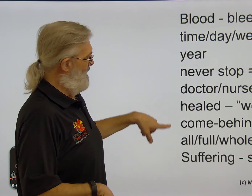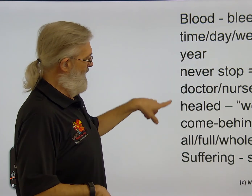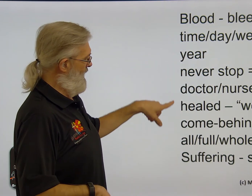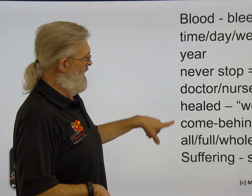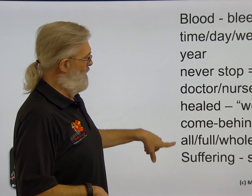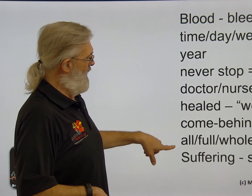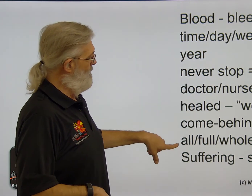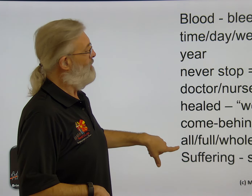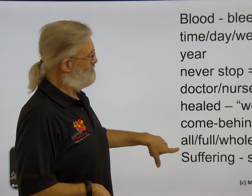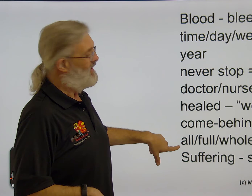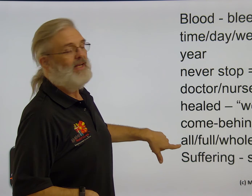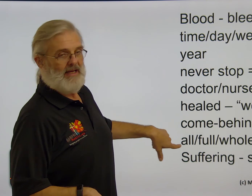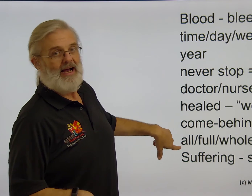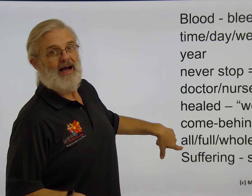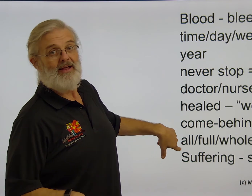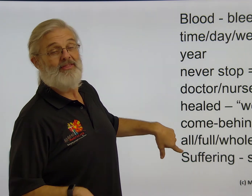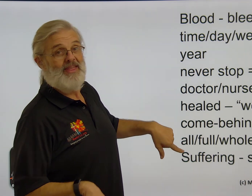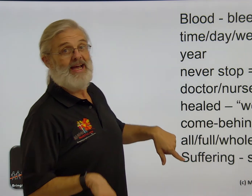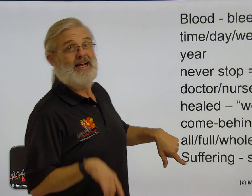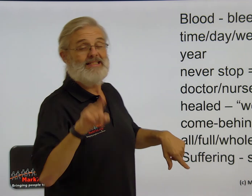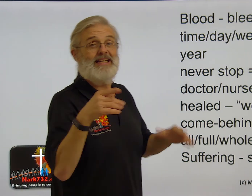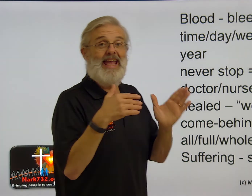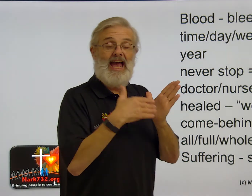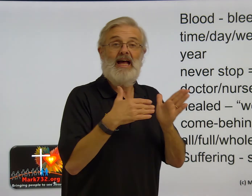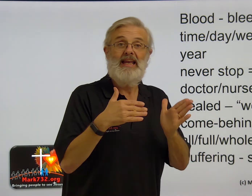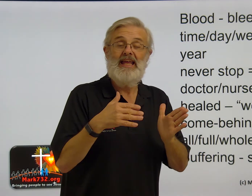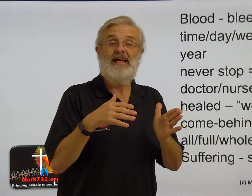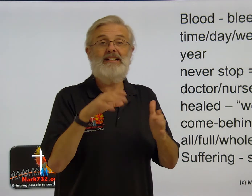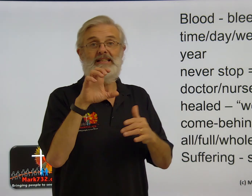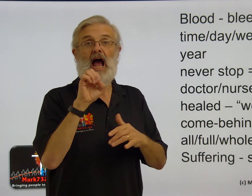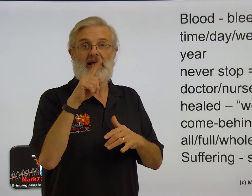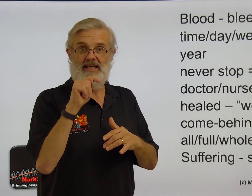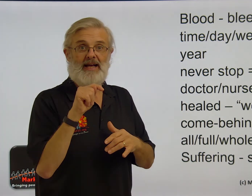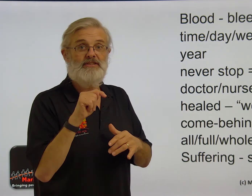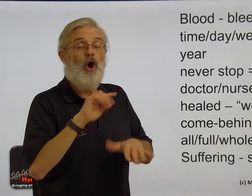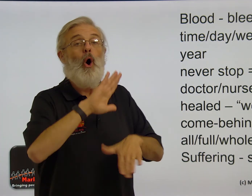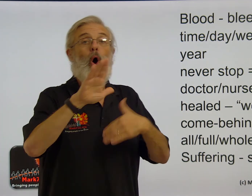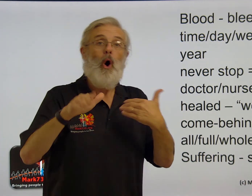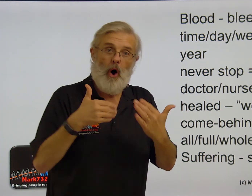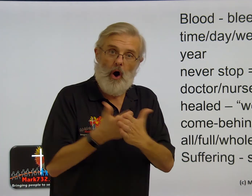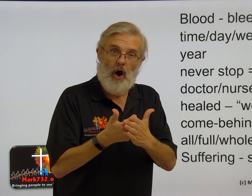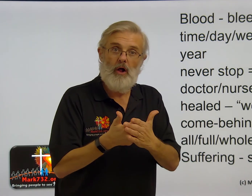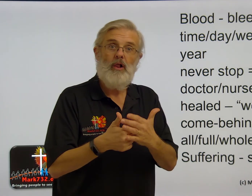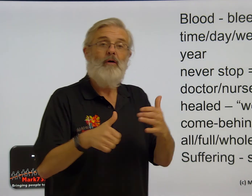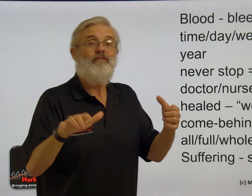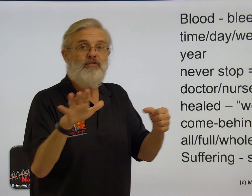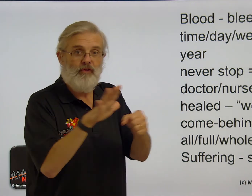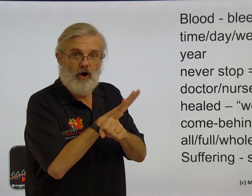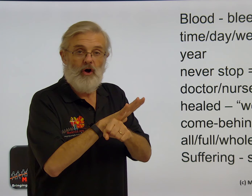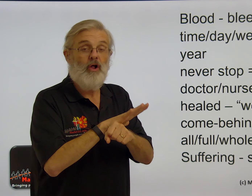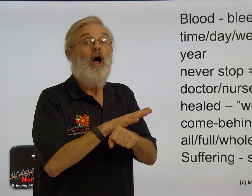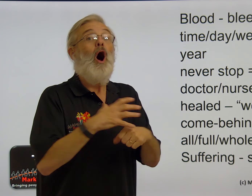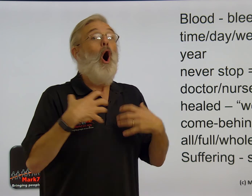Then we come. This again is context. All, full,